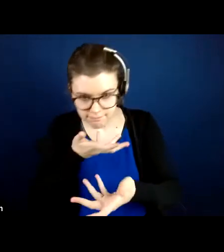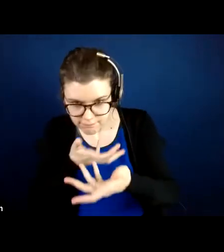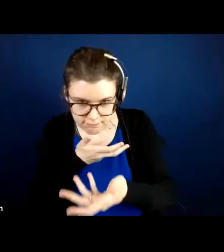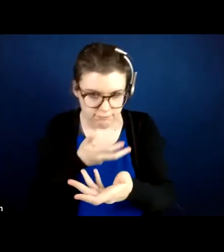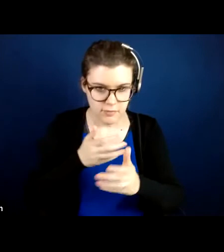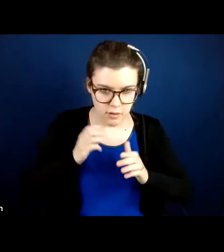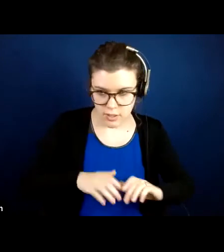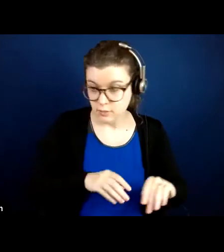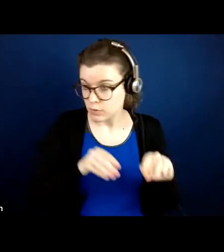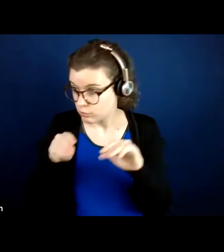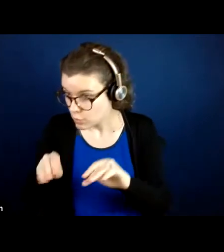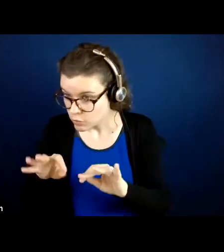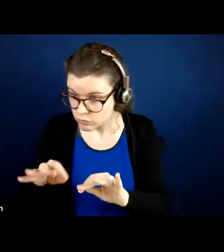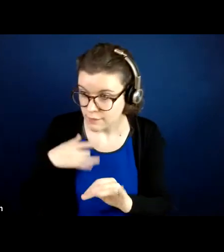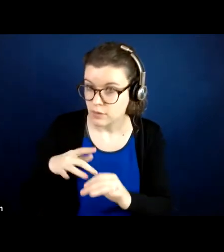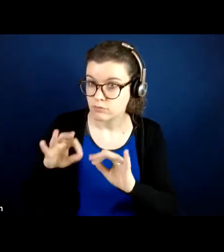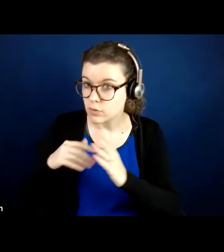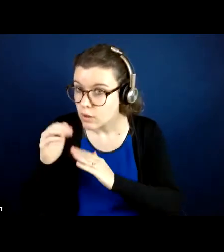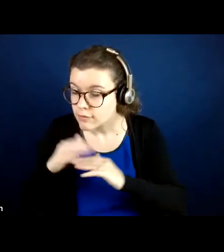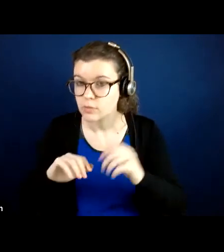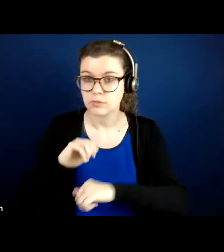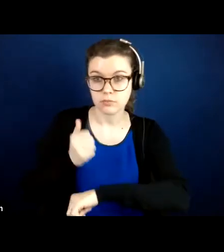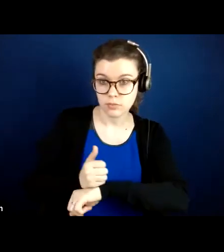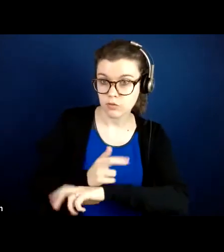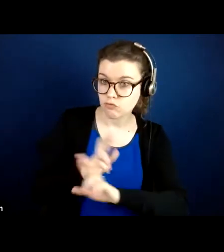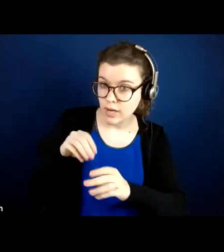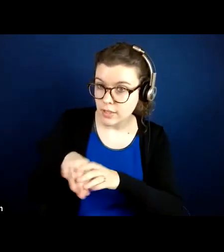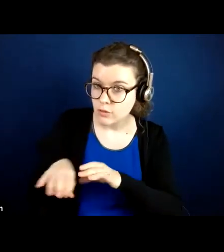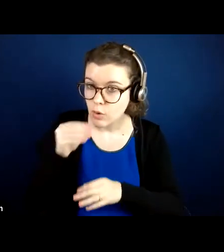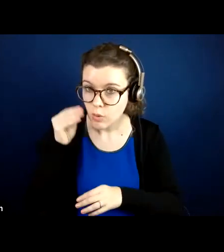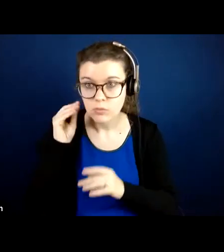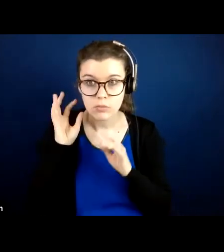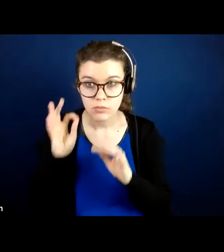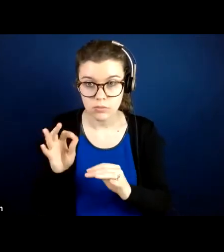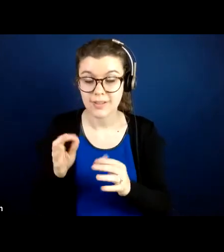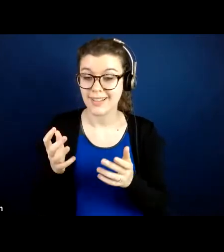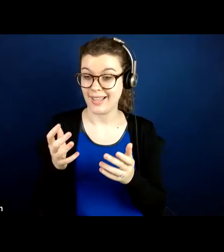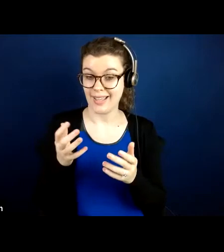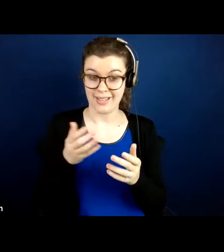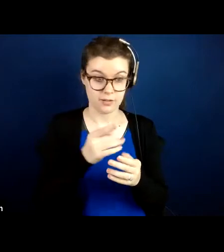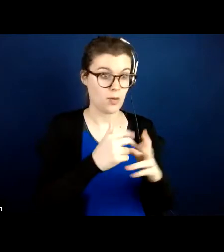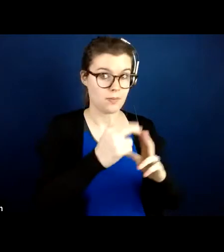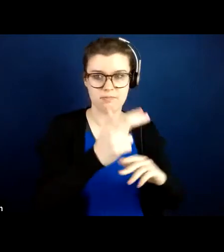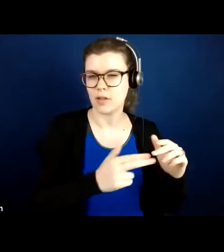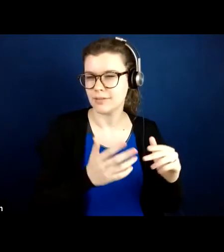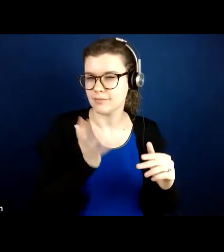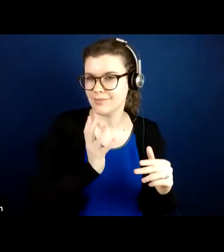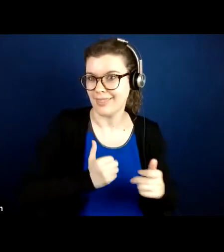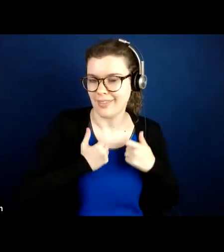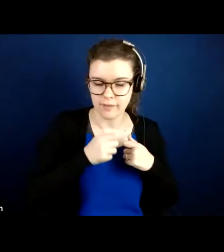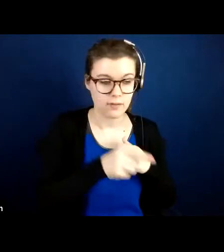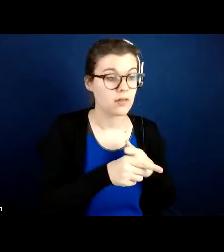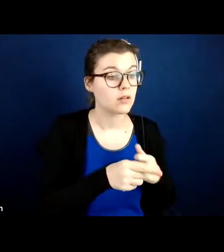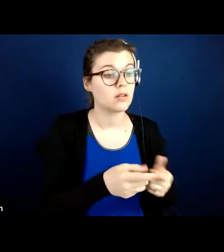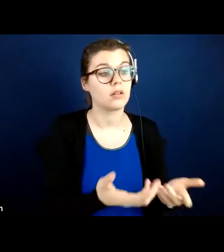up and situated in their new home. Once they leave the facility, we will typically go grocery